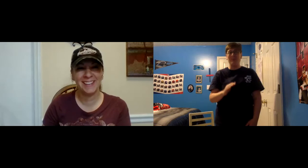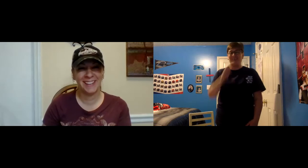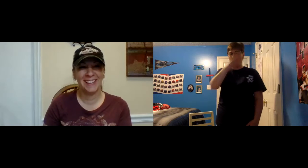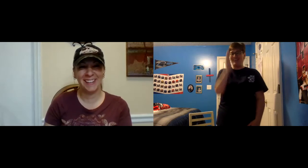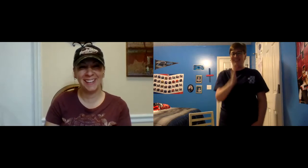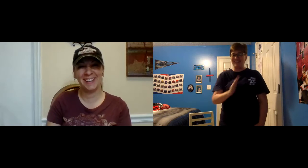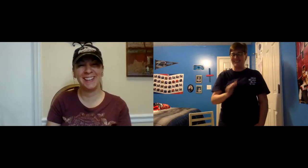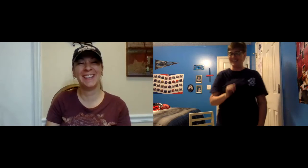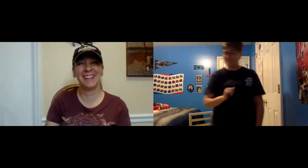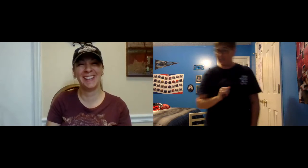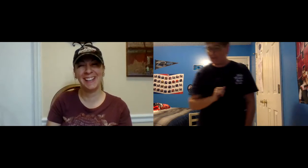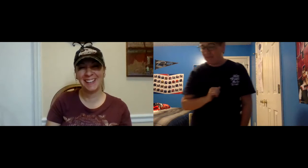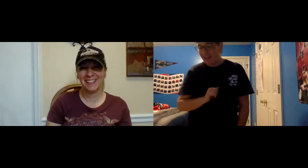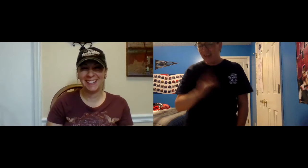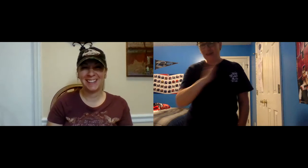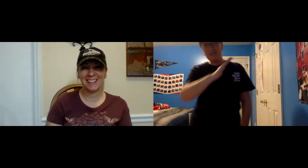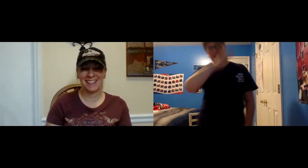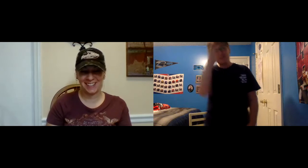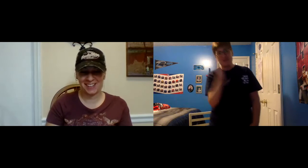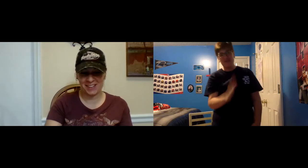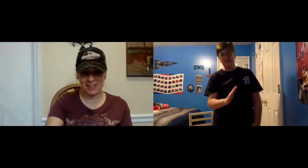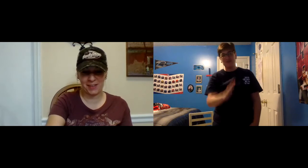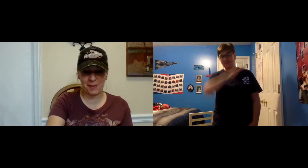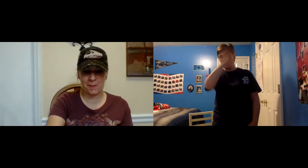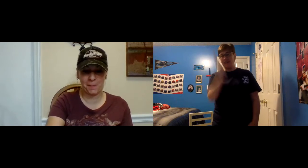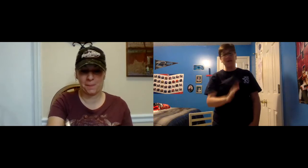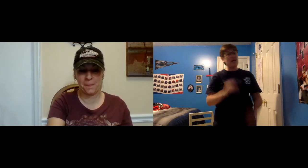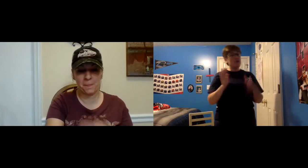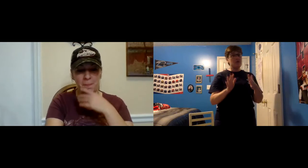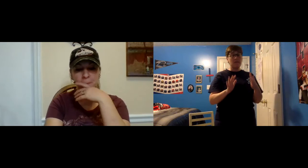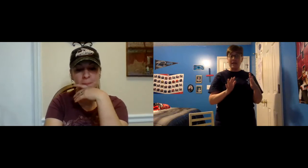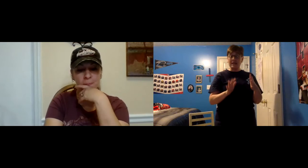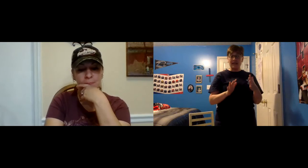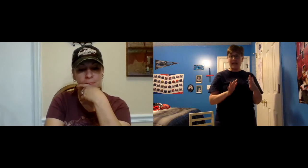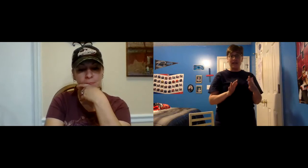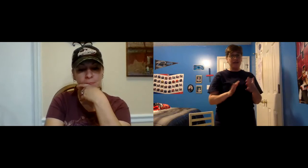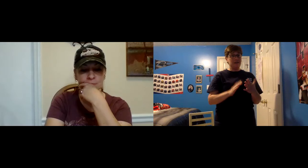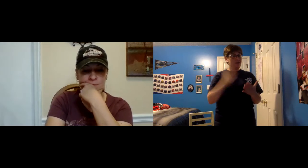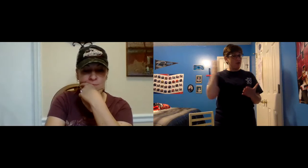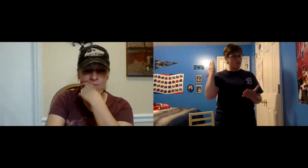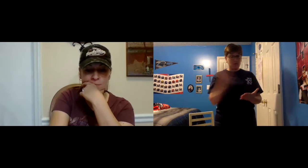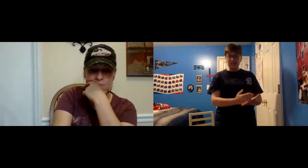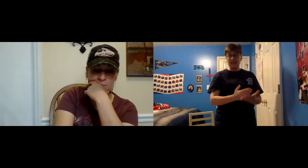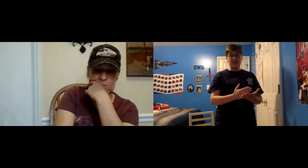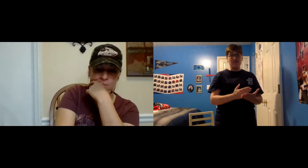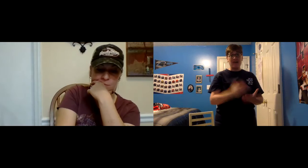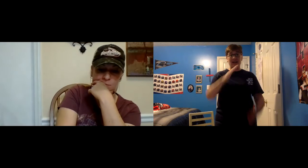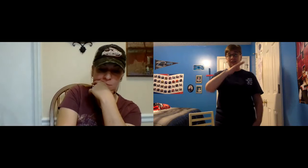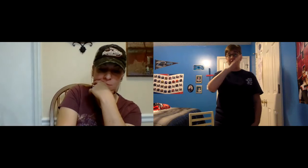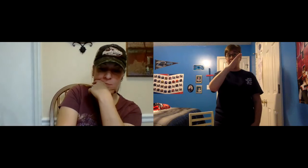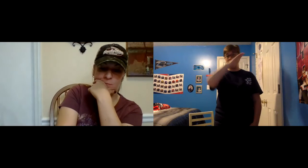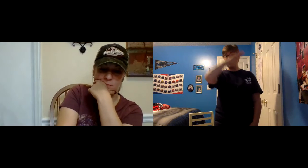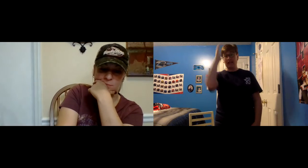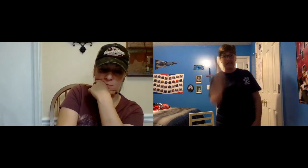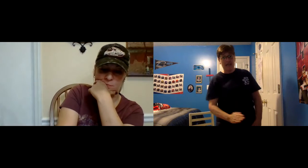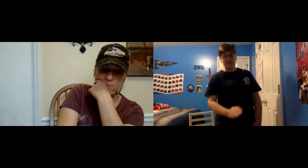woo. That's pretty neat. Anyway, so yeah, so never. And you can make that, really emphatic. You